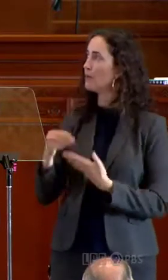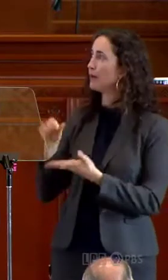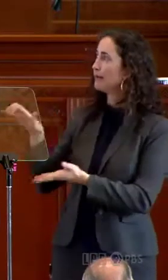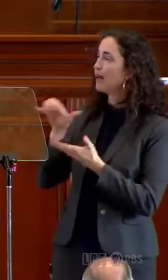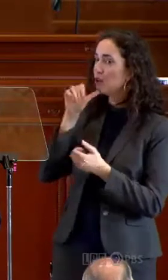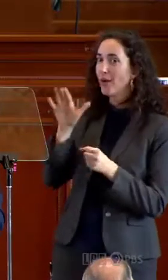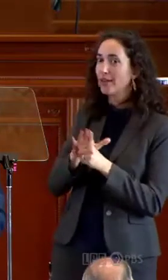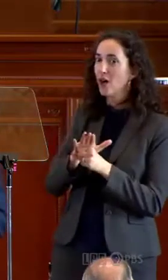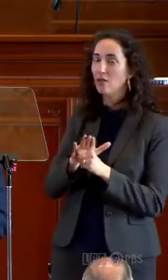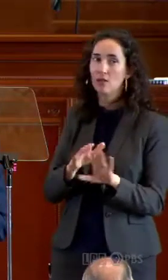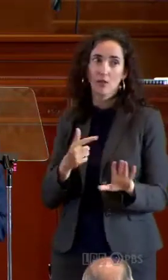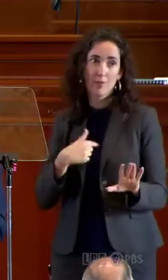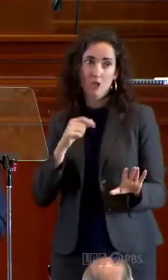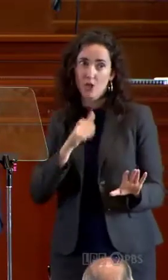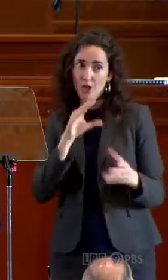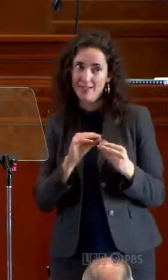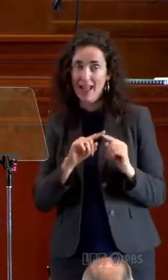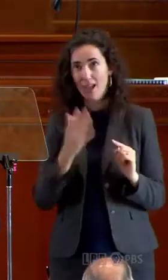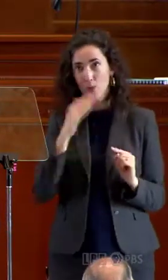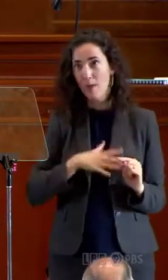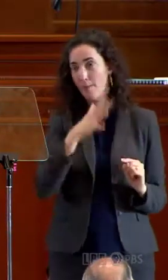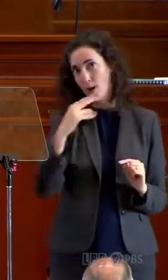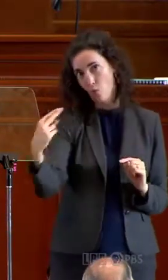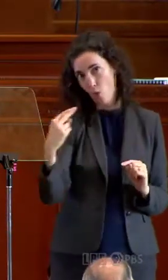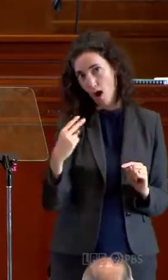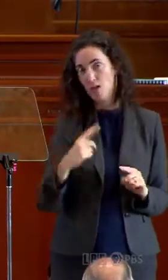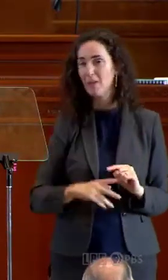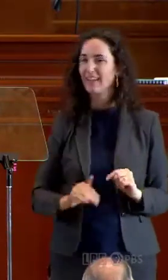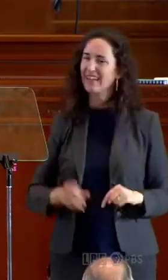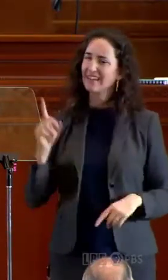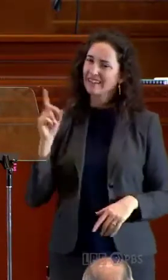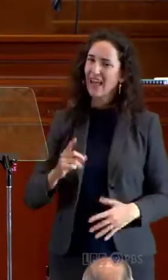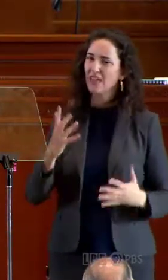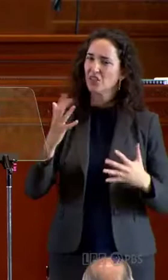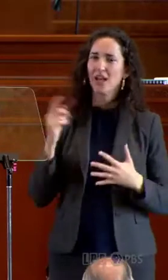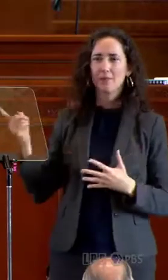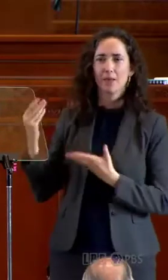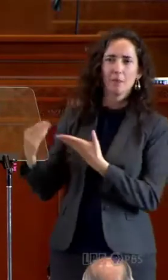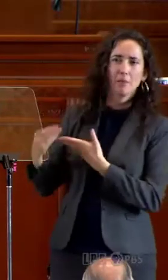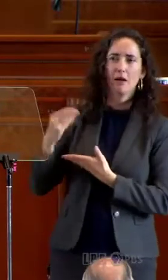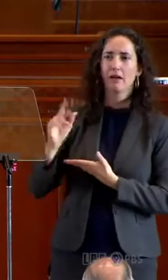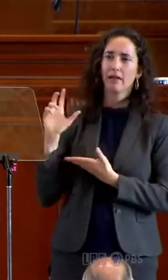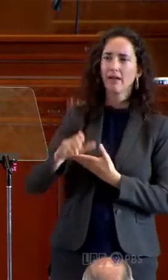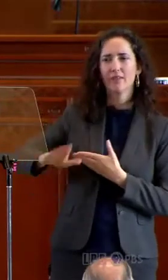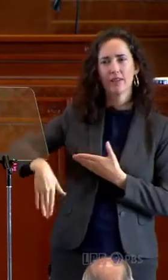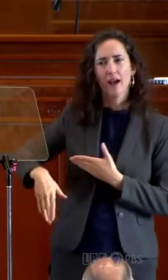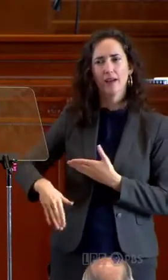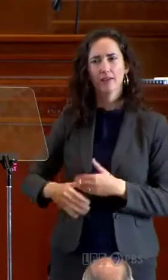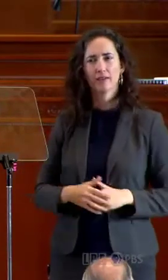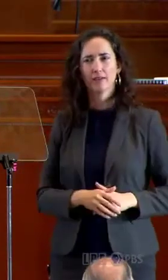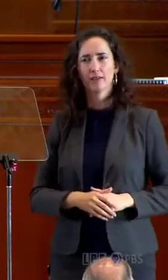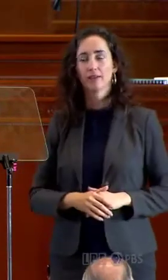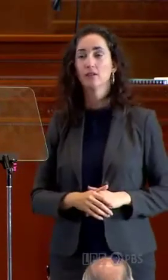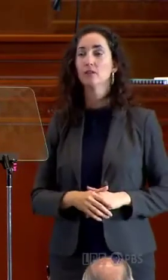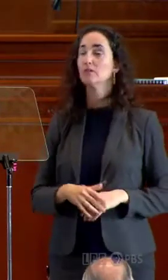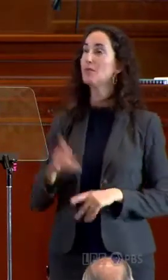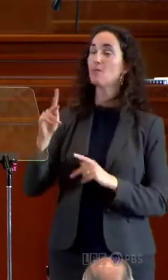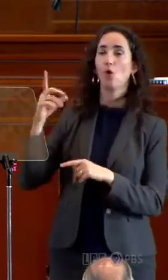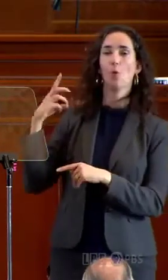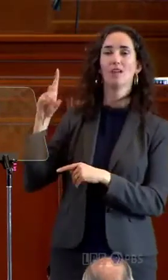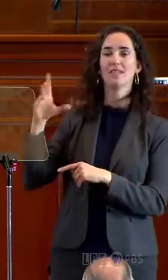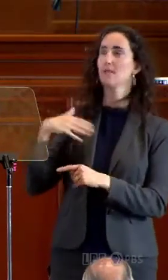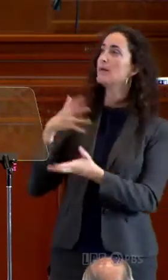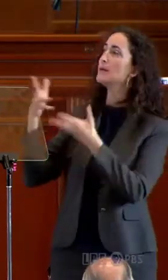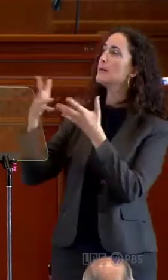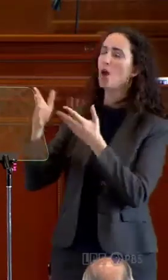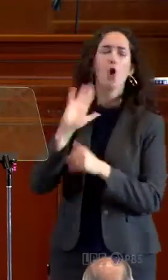shouldn't say this because I know Mama's watching, it's a damn shame that they haven't. When I talk to people in DC, they tell me that more